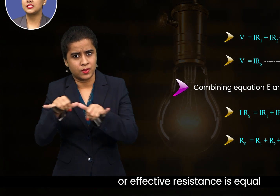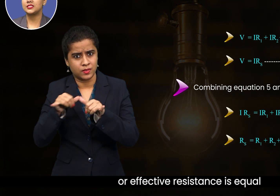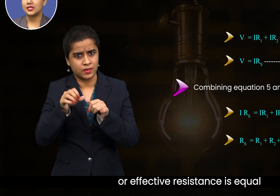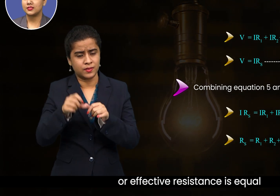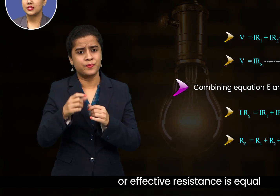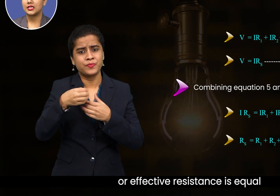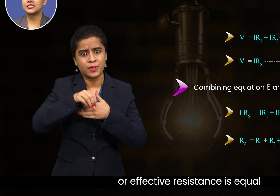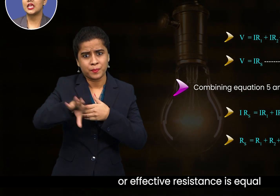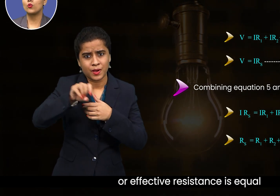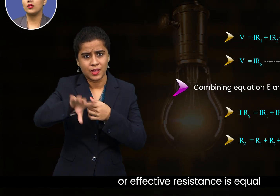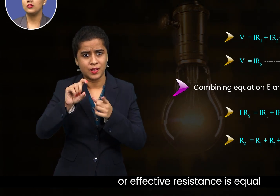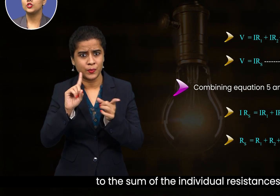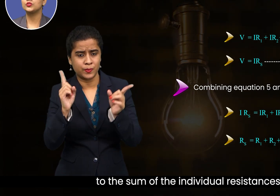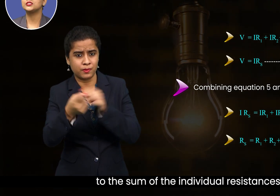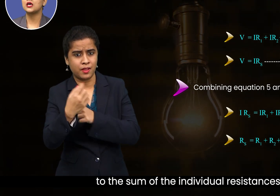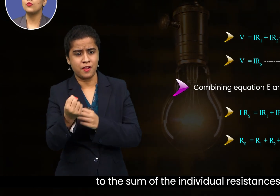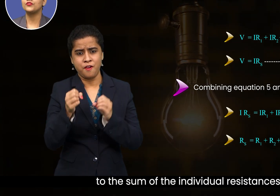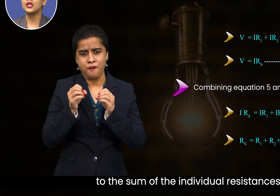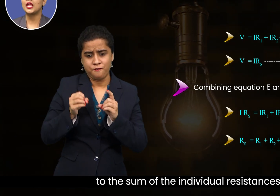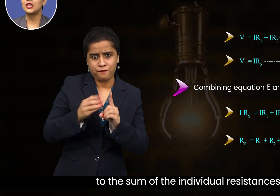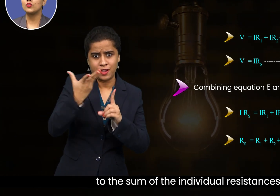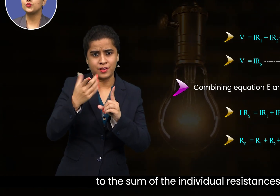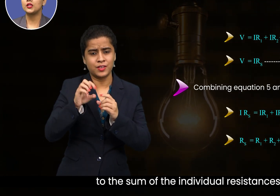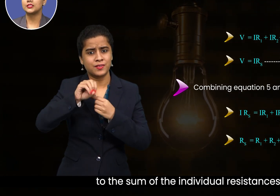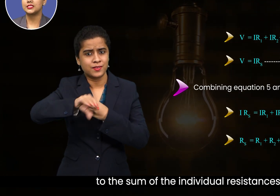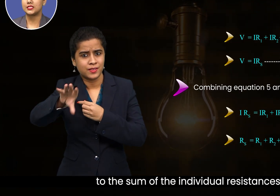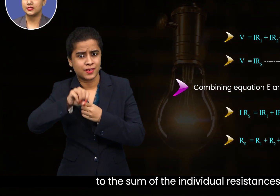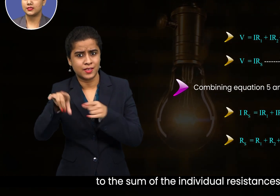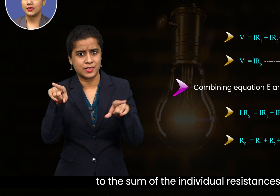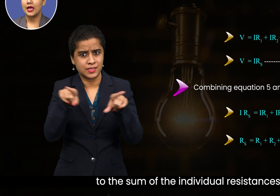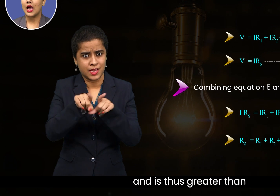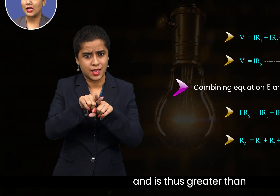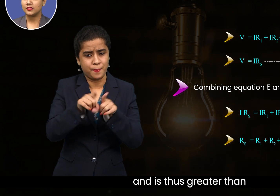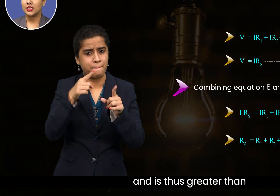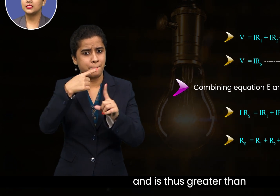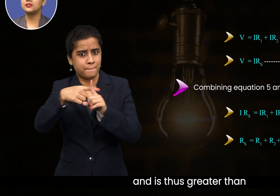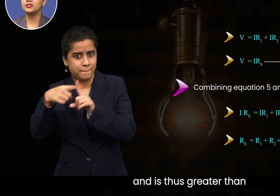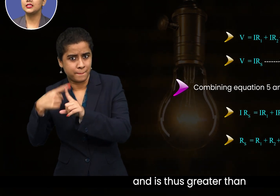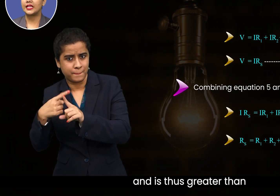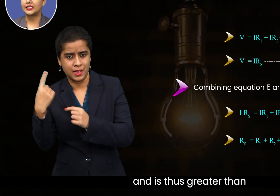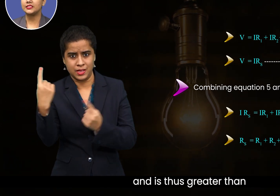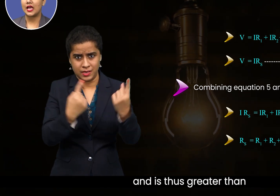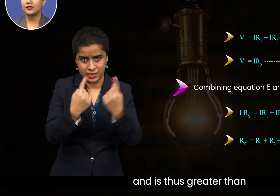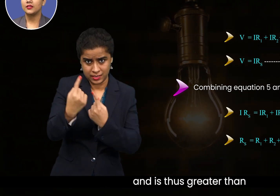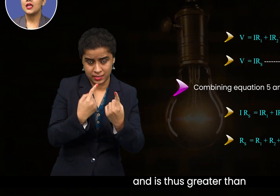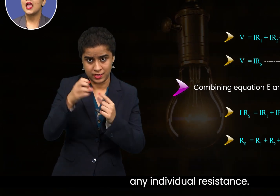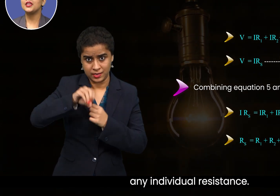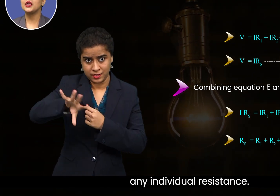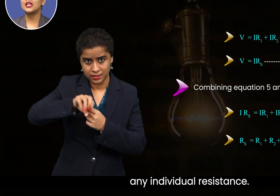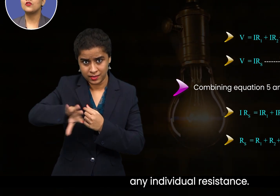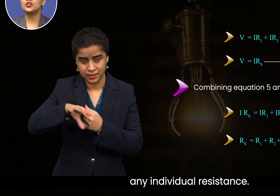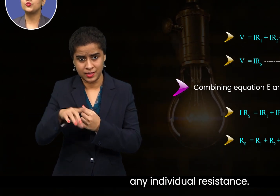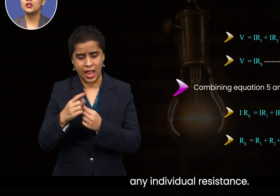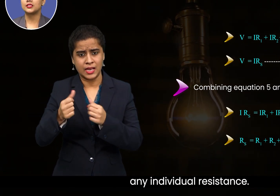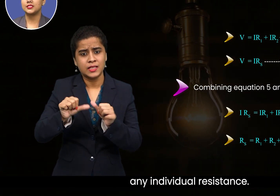effective resistance is equal to the sum of the individual resistance and is thus greater than